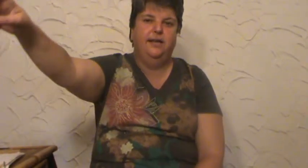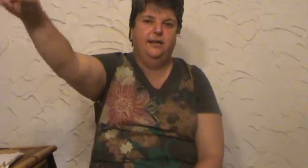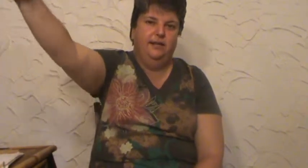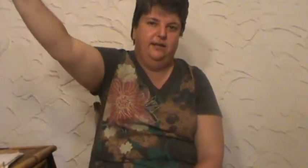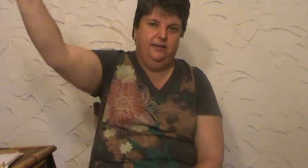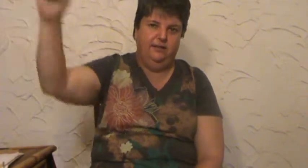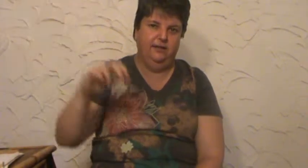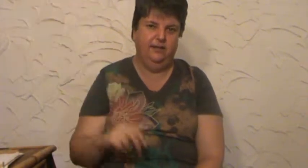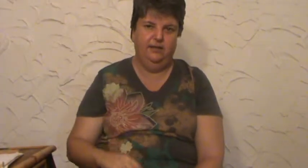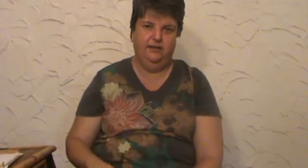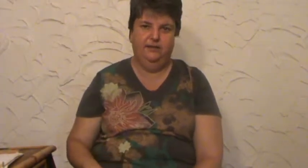extended.